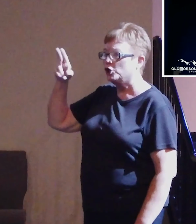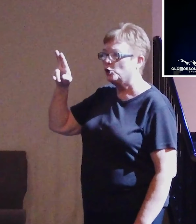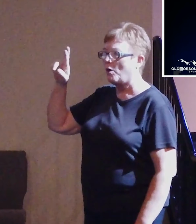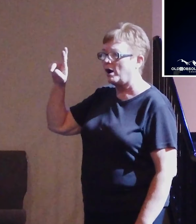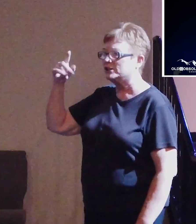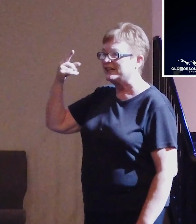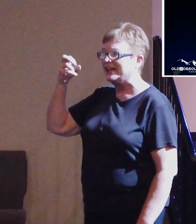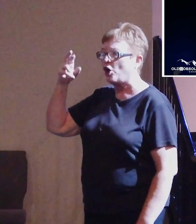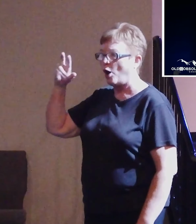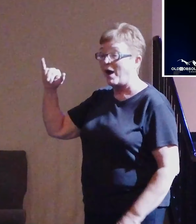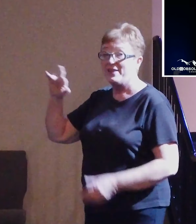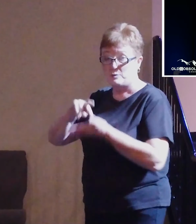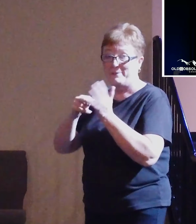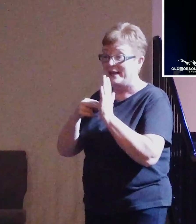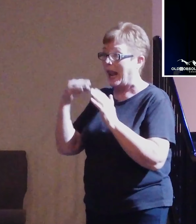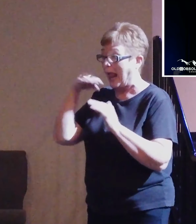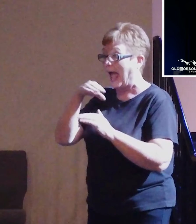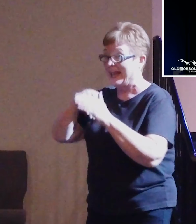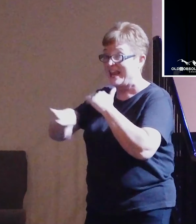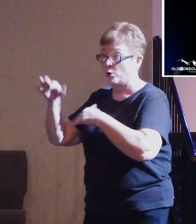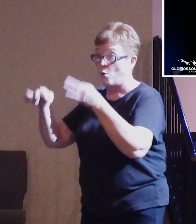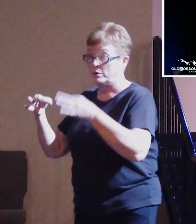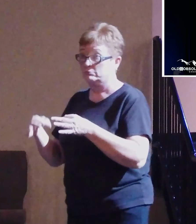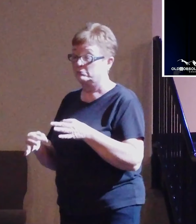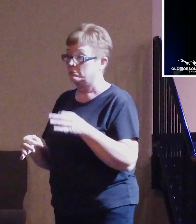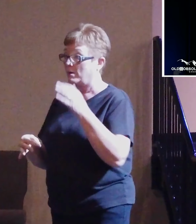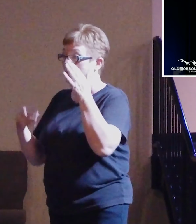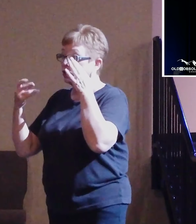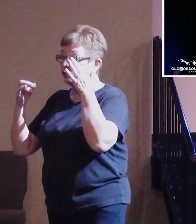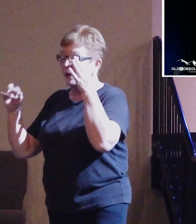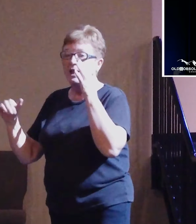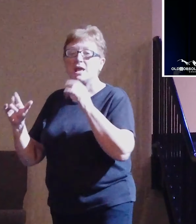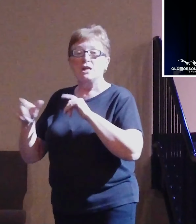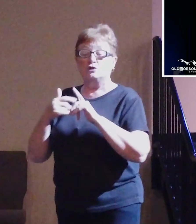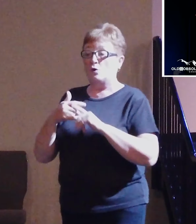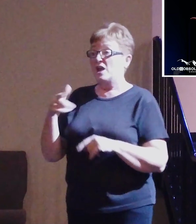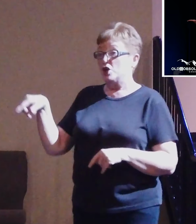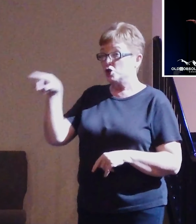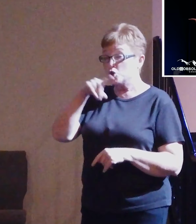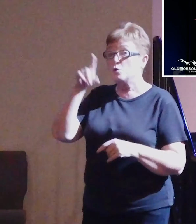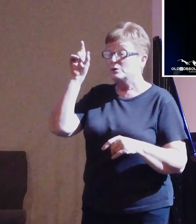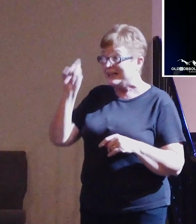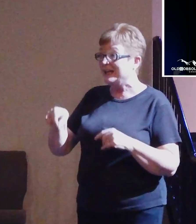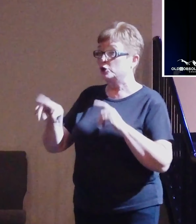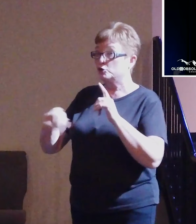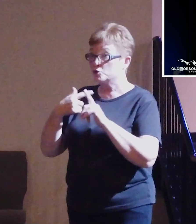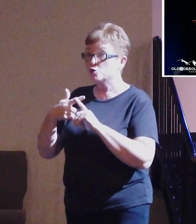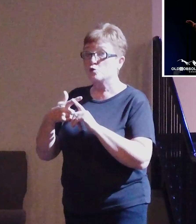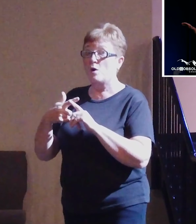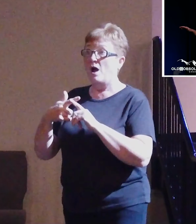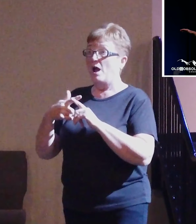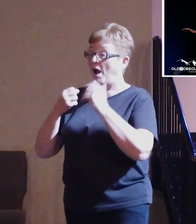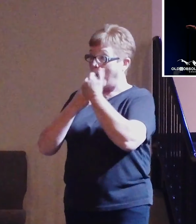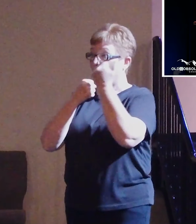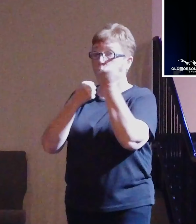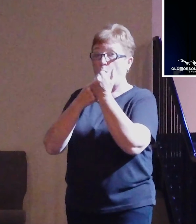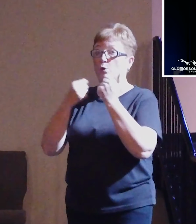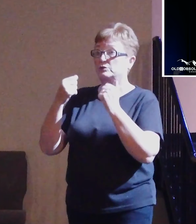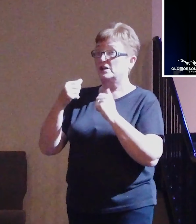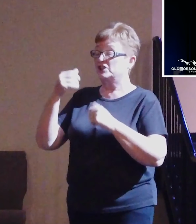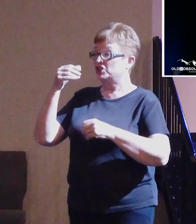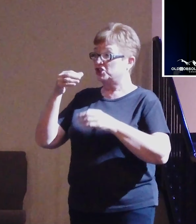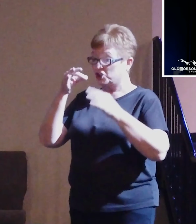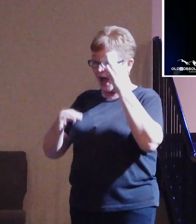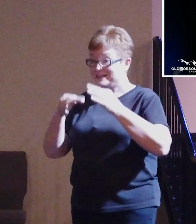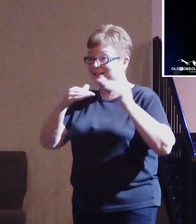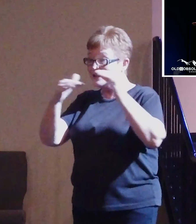specific passage aimed at upholding justice, making sure the legal system, the